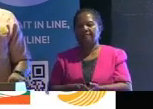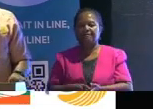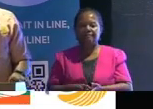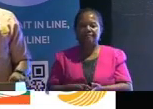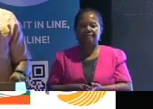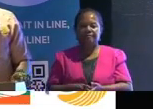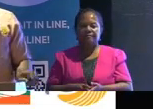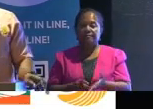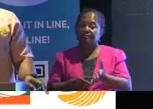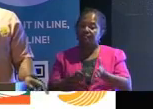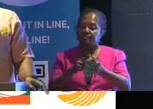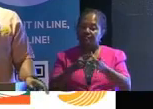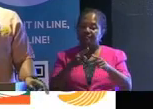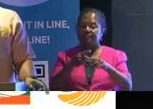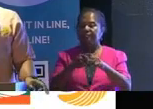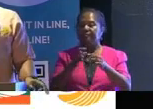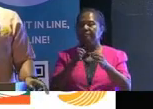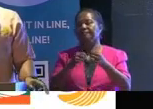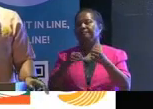concerned, when you